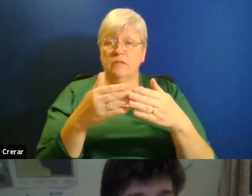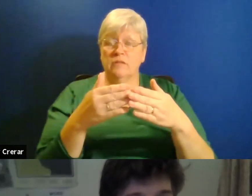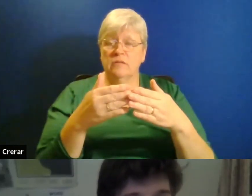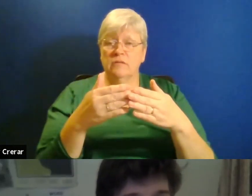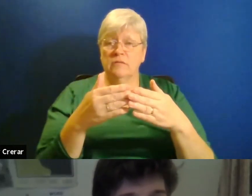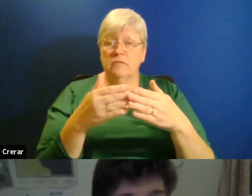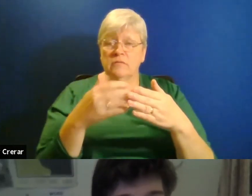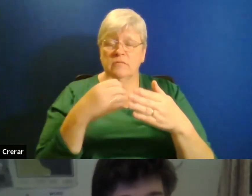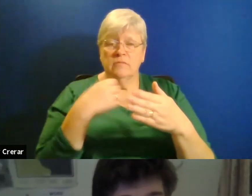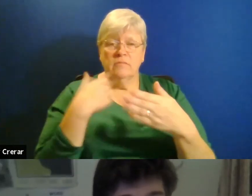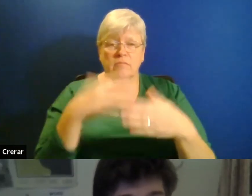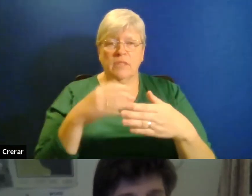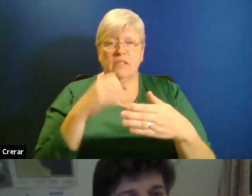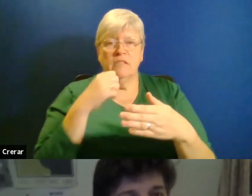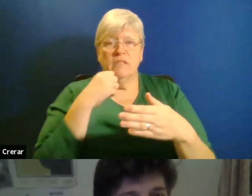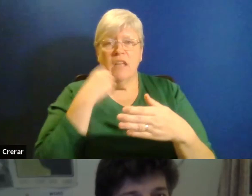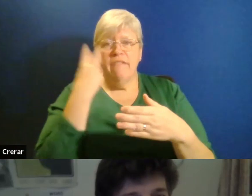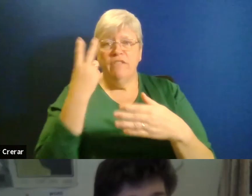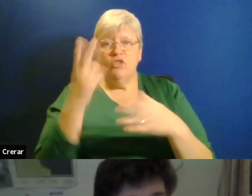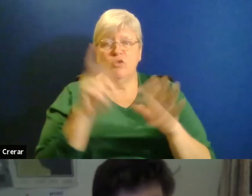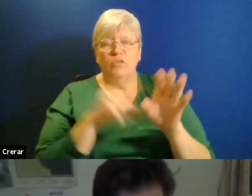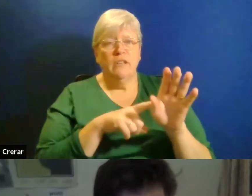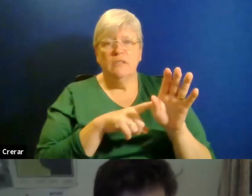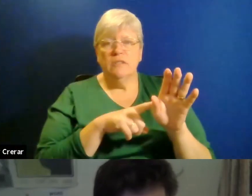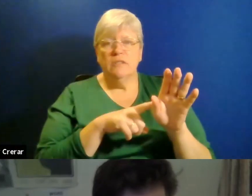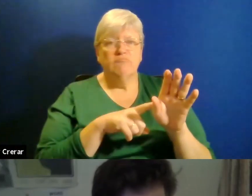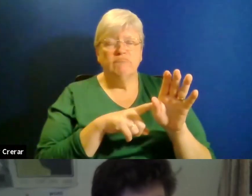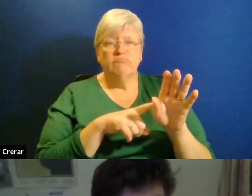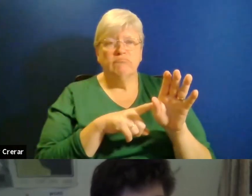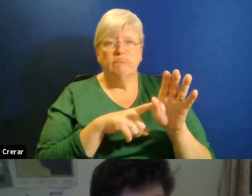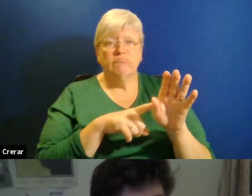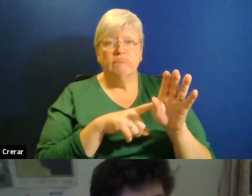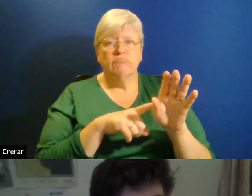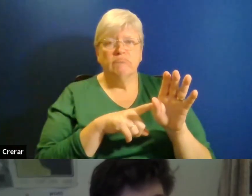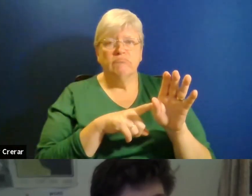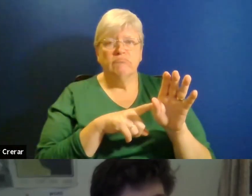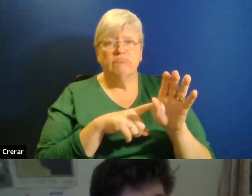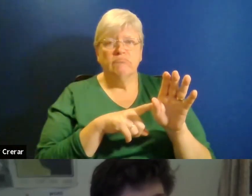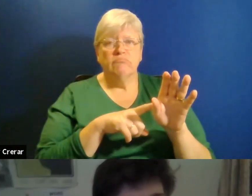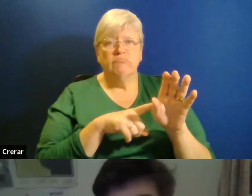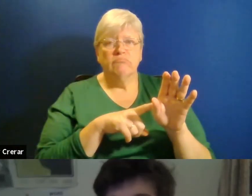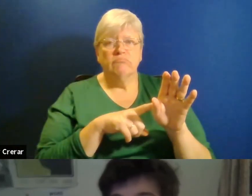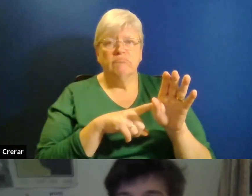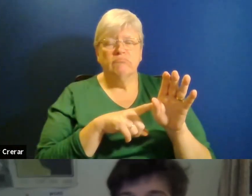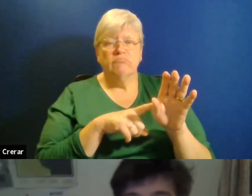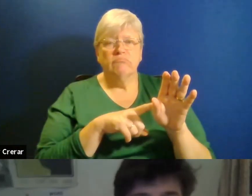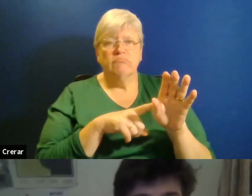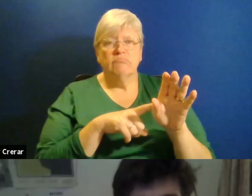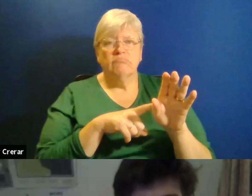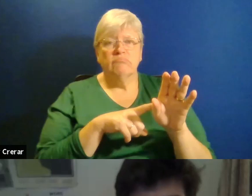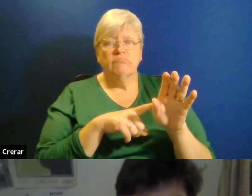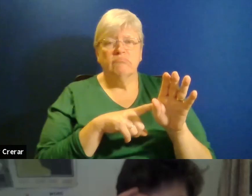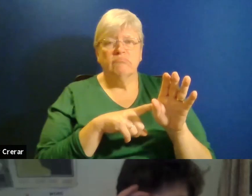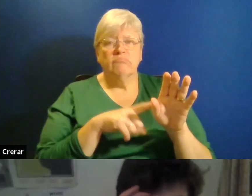been every other year. Not 100% sure about way back, but I think that is the case.